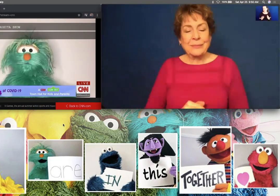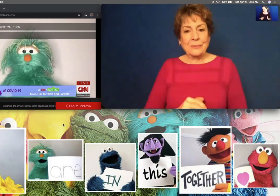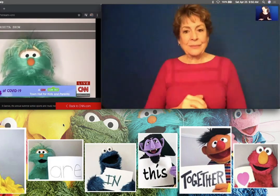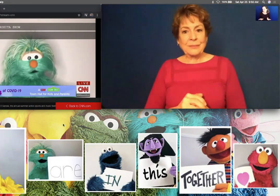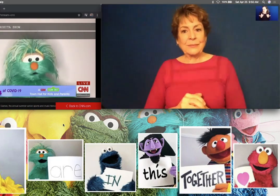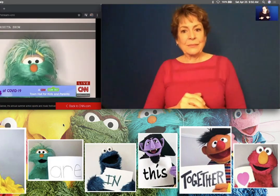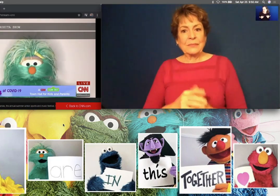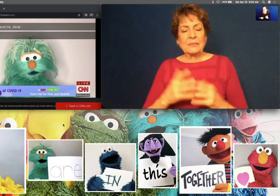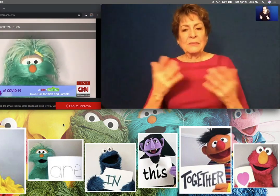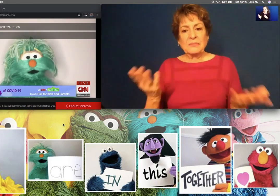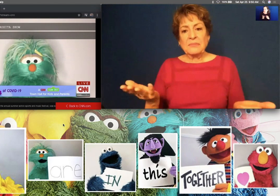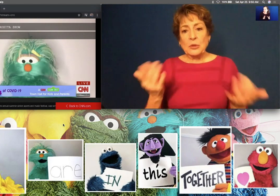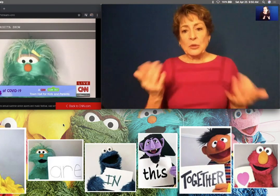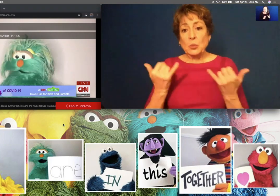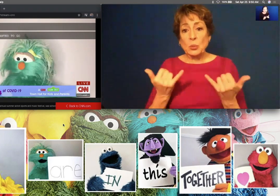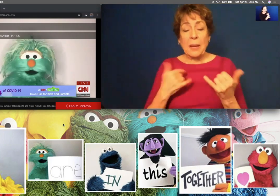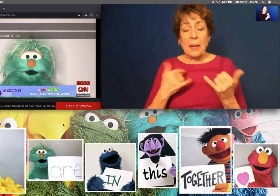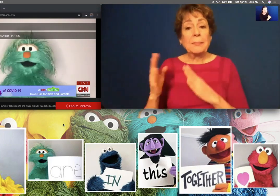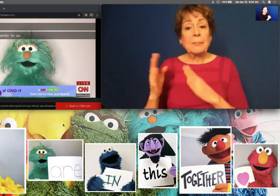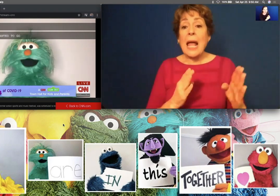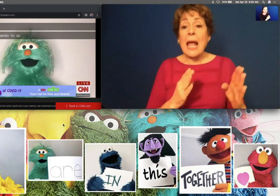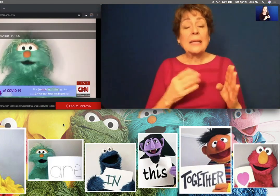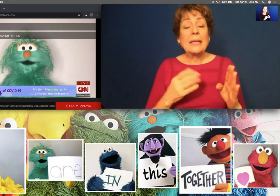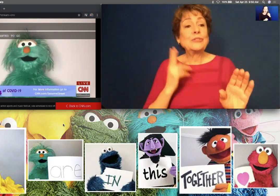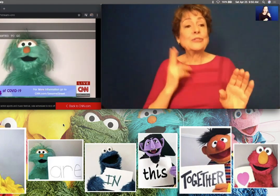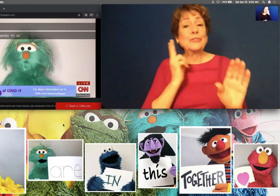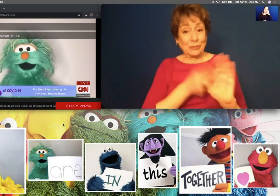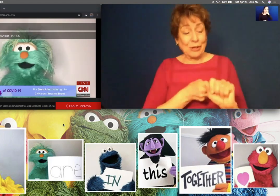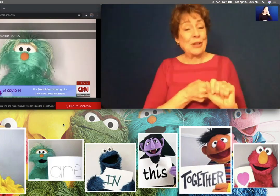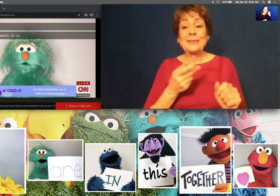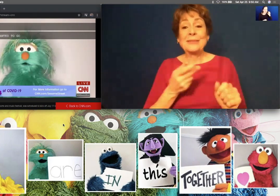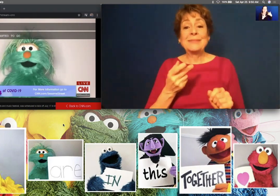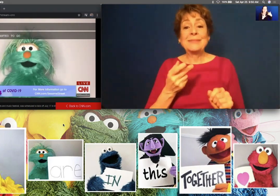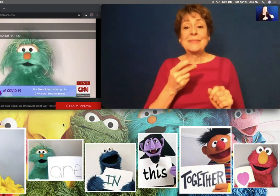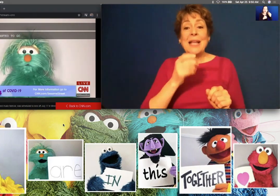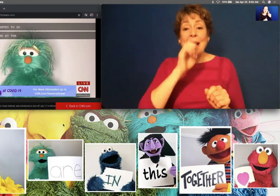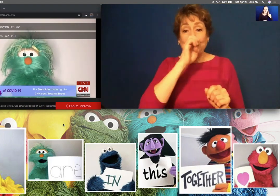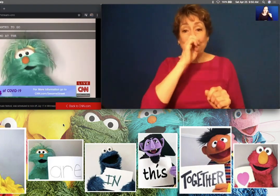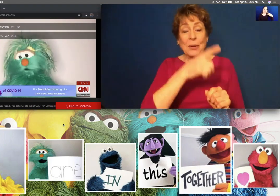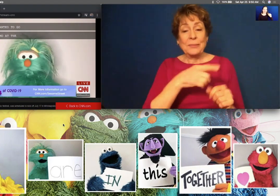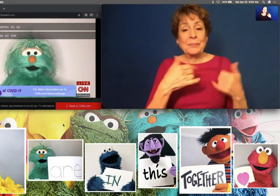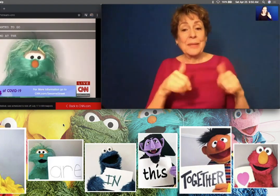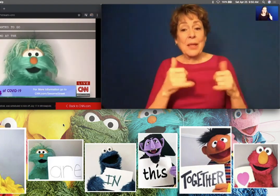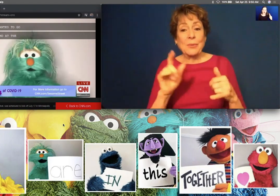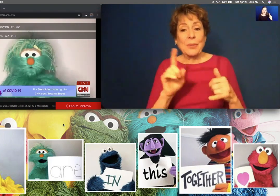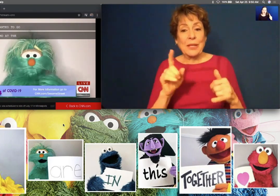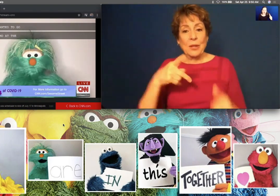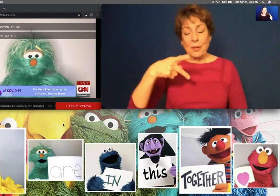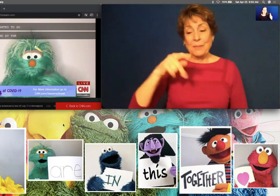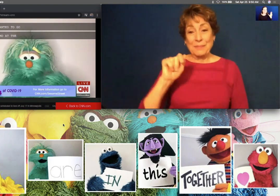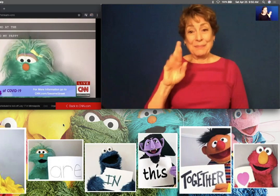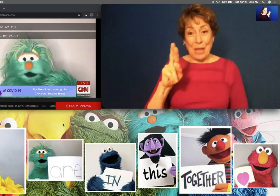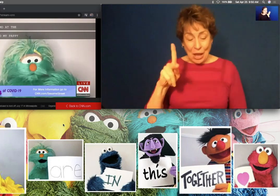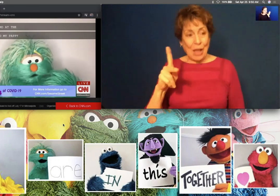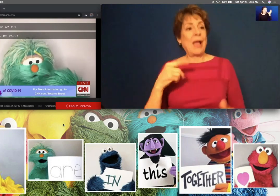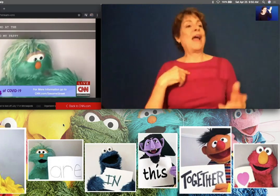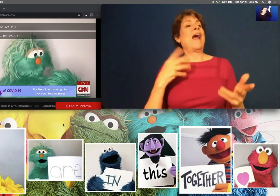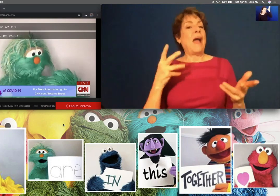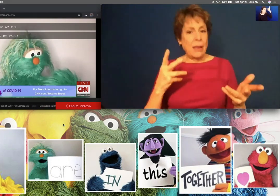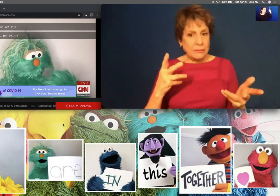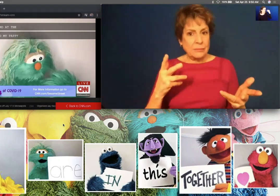Hola! Today, I wanted to go outside and play with Elmo at the park. But my mommy